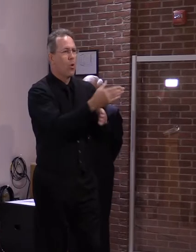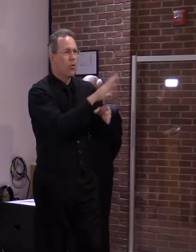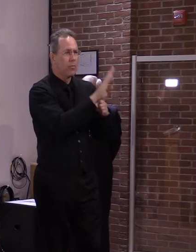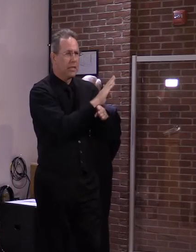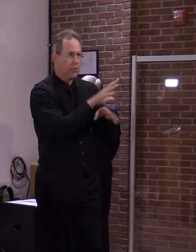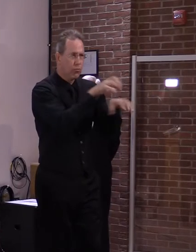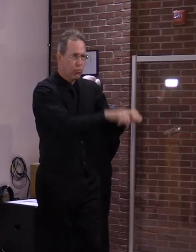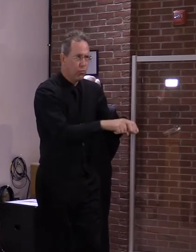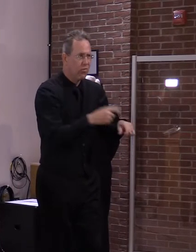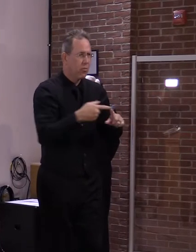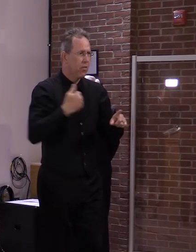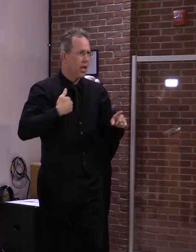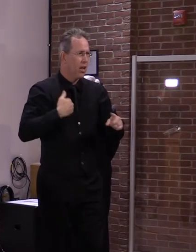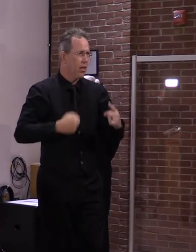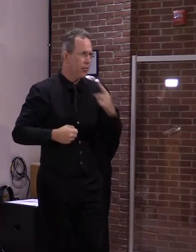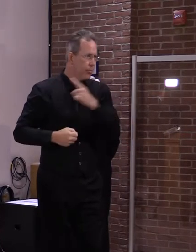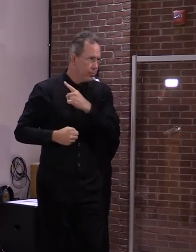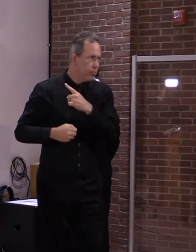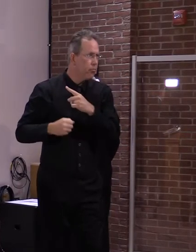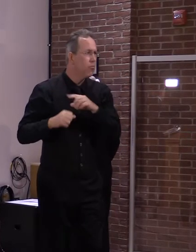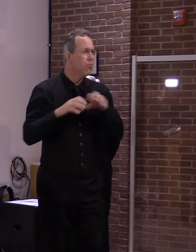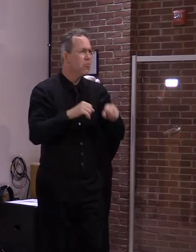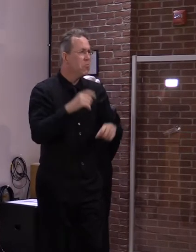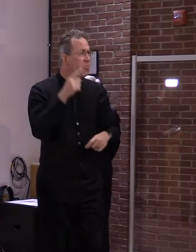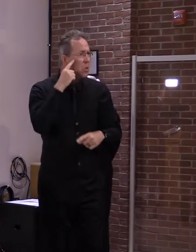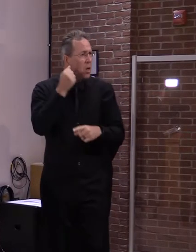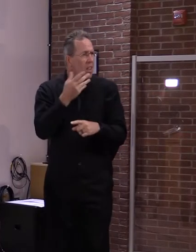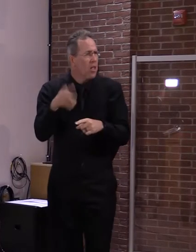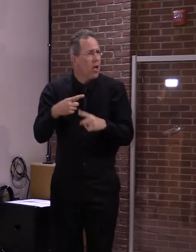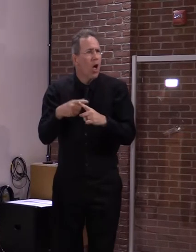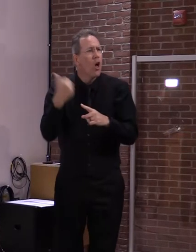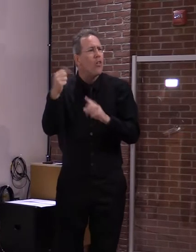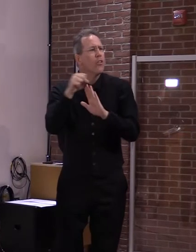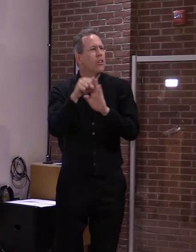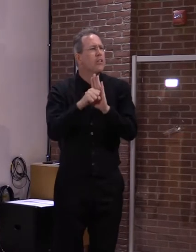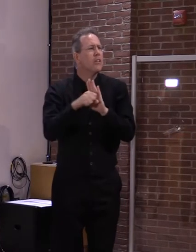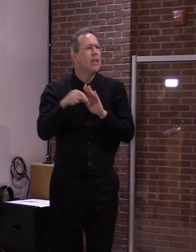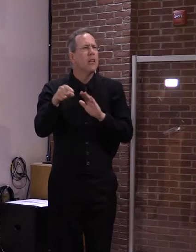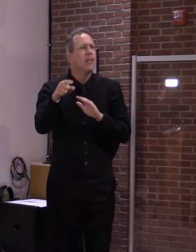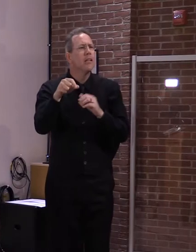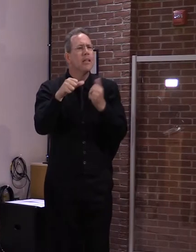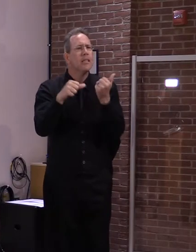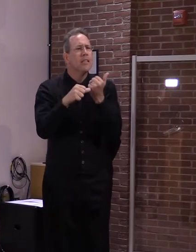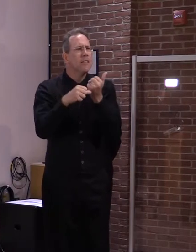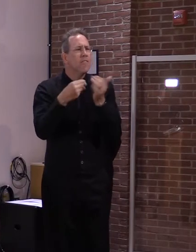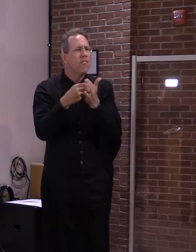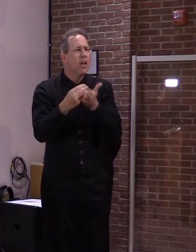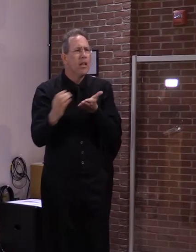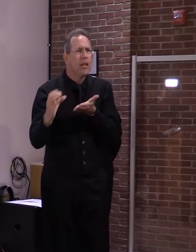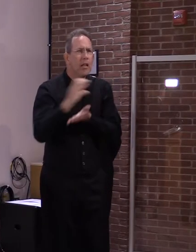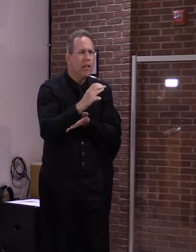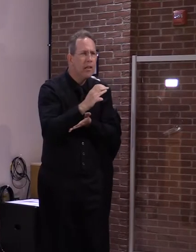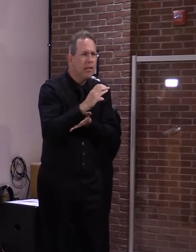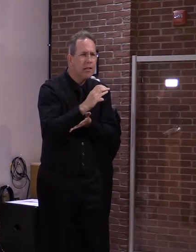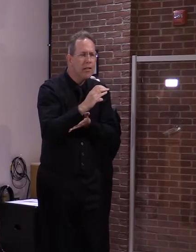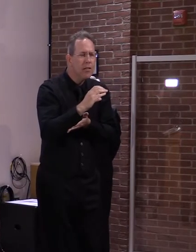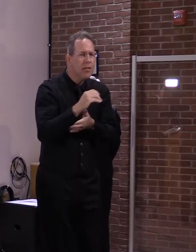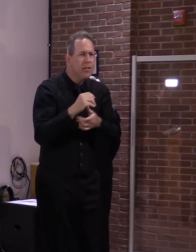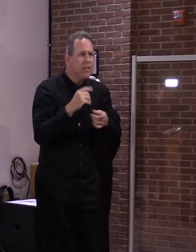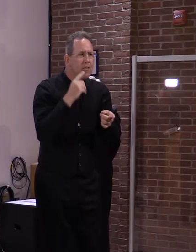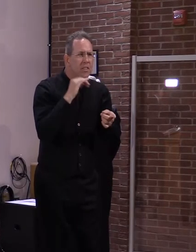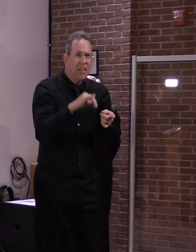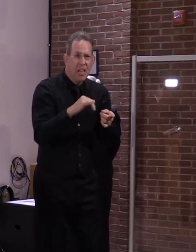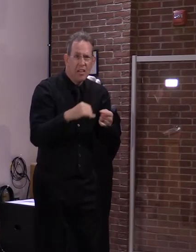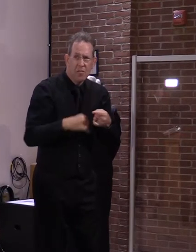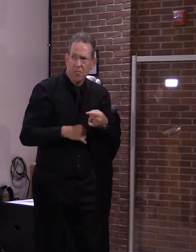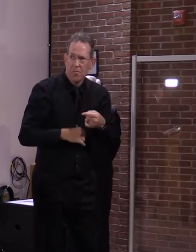Do you know if there's been any state assistance in that transaction, VEPSI money or VITA money or anything like that? I know that